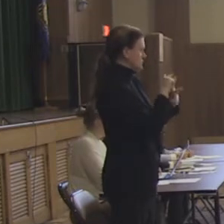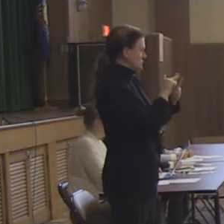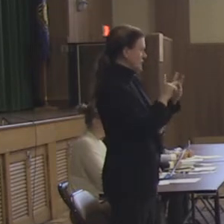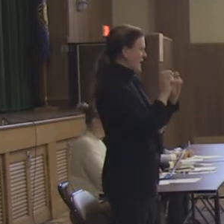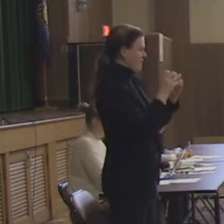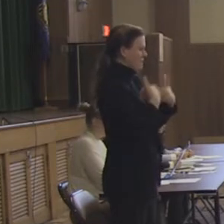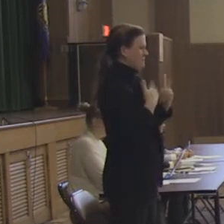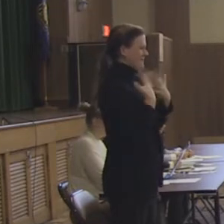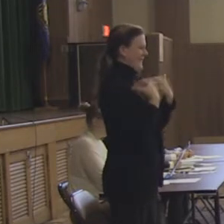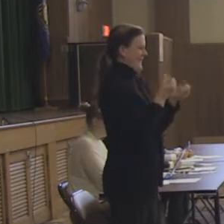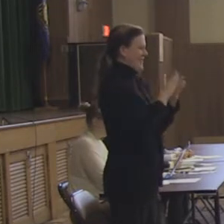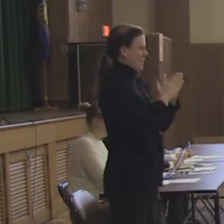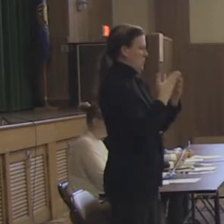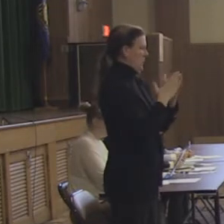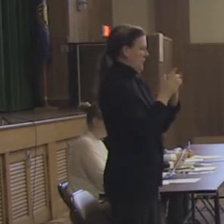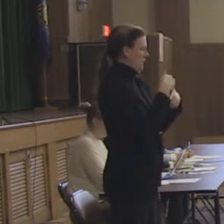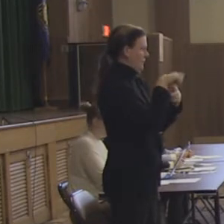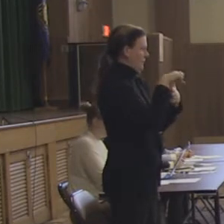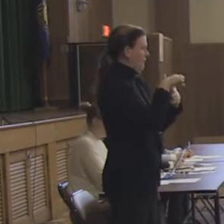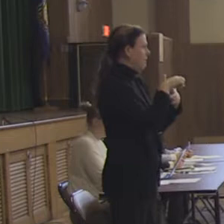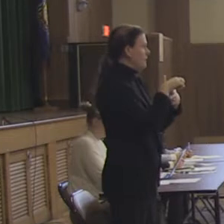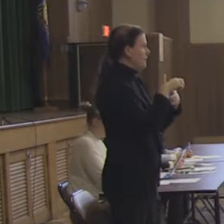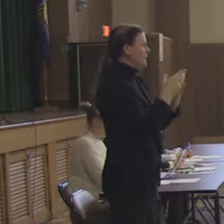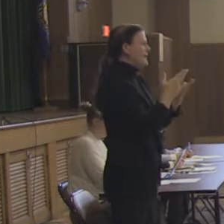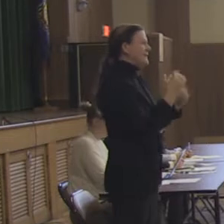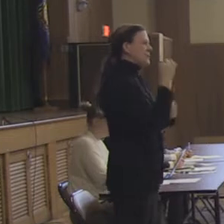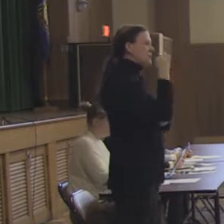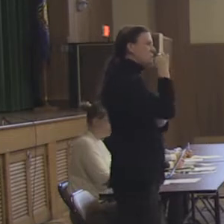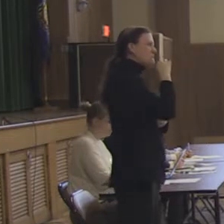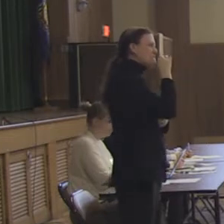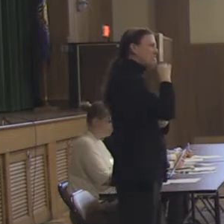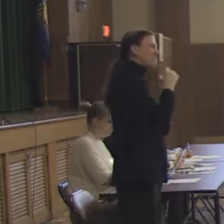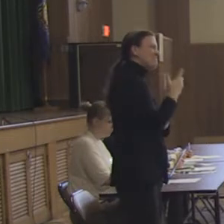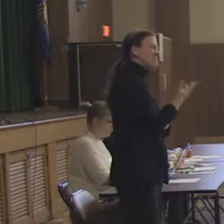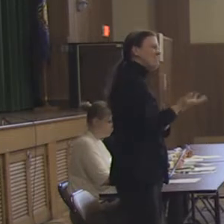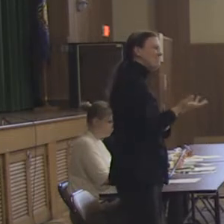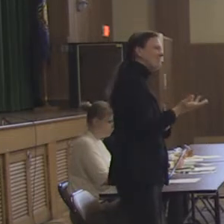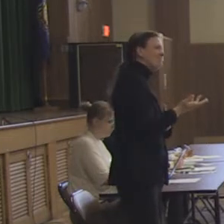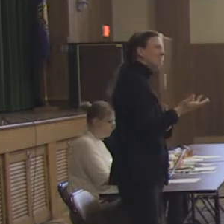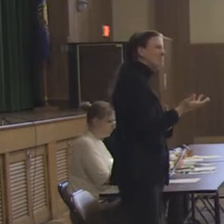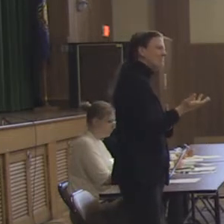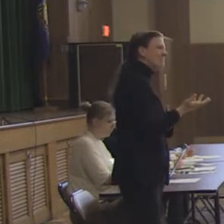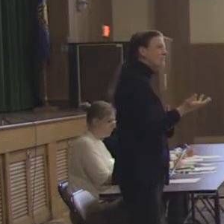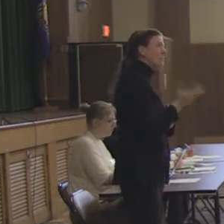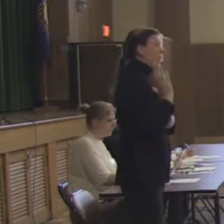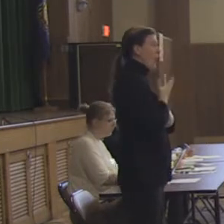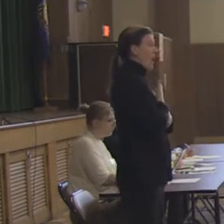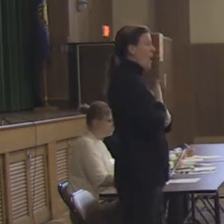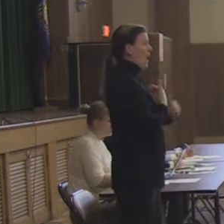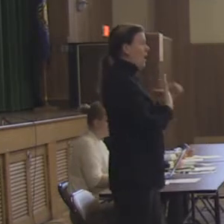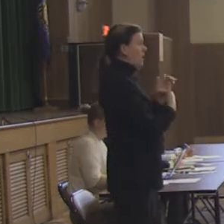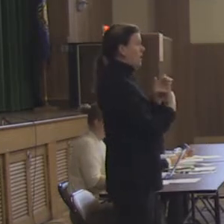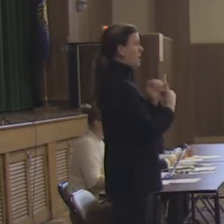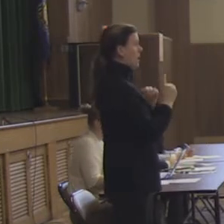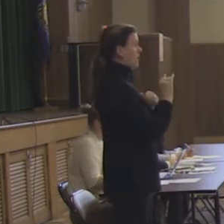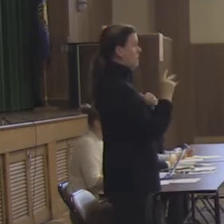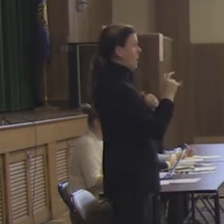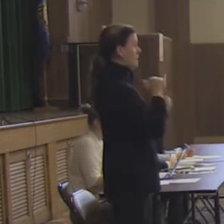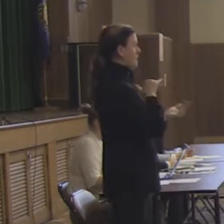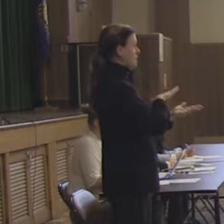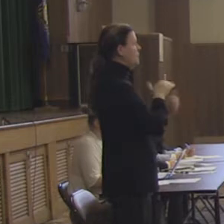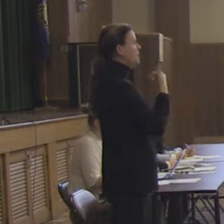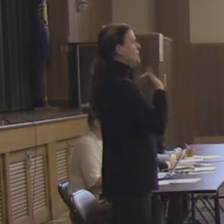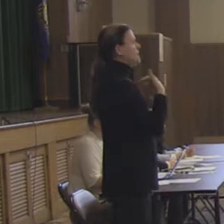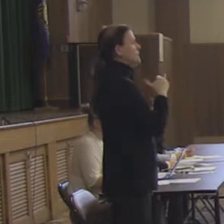Massachusetts. We are moving in Milwaukee into a similar model called the Comprehensive